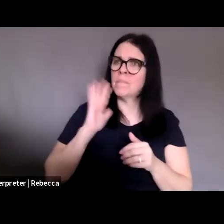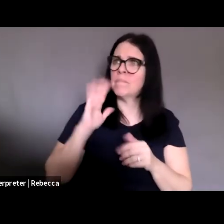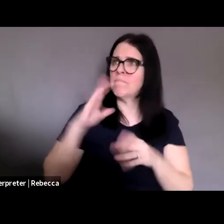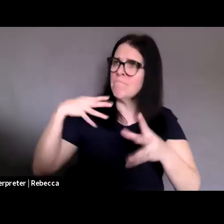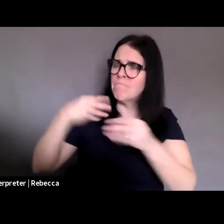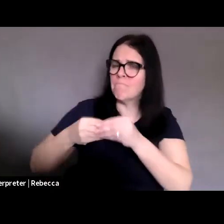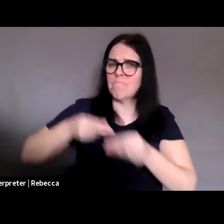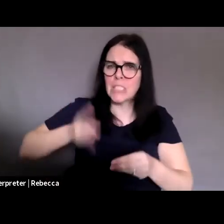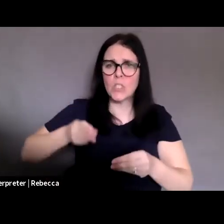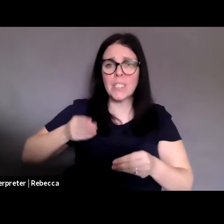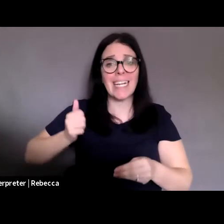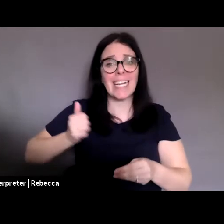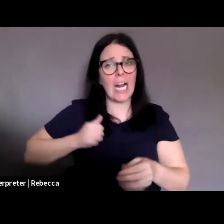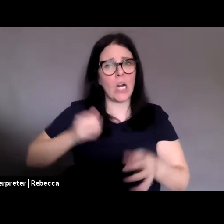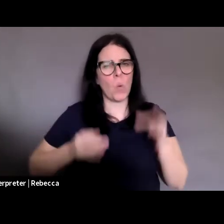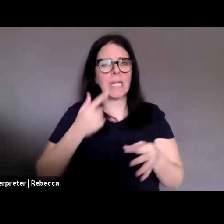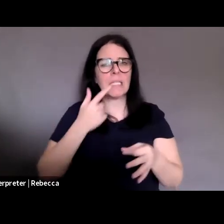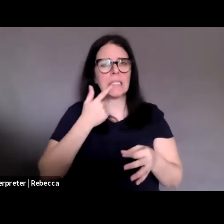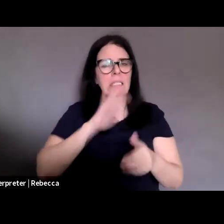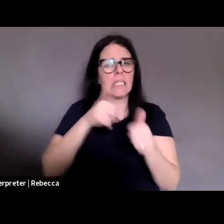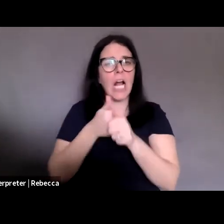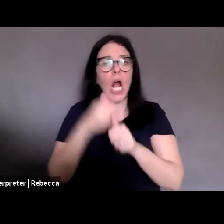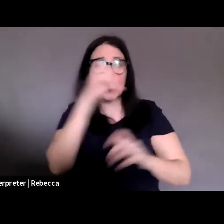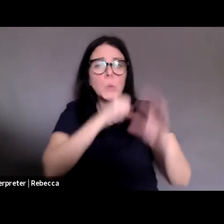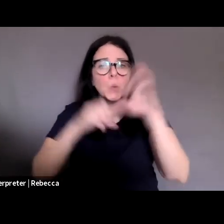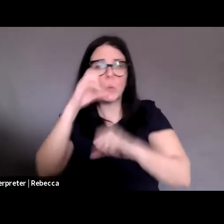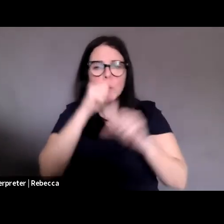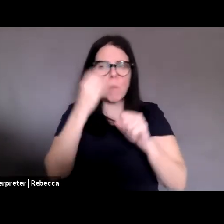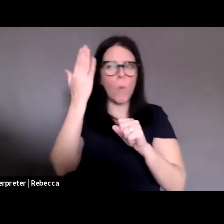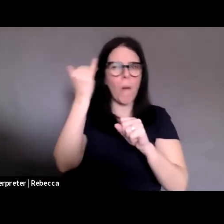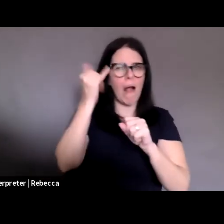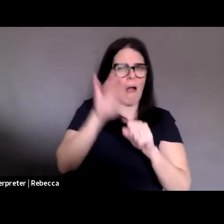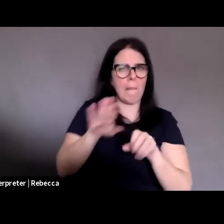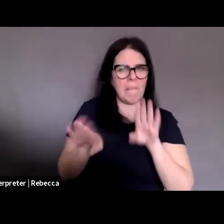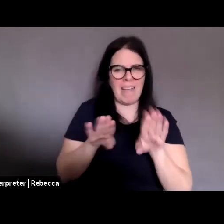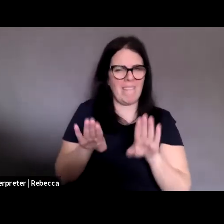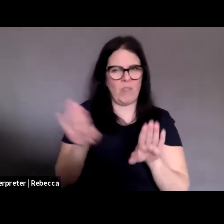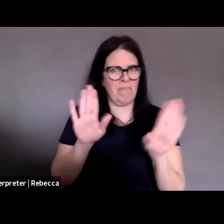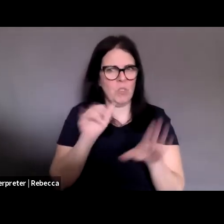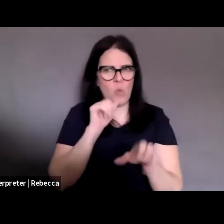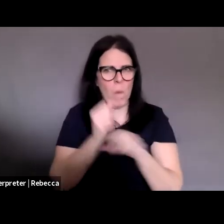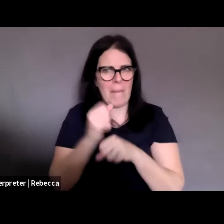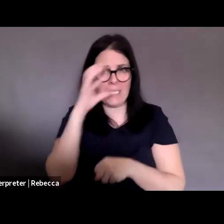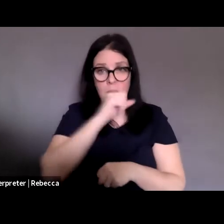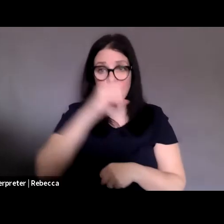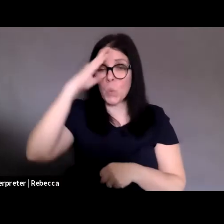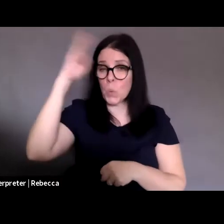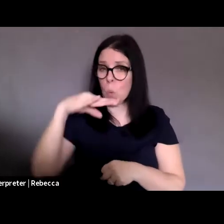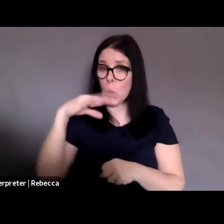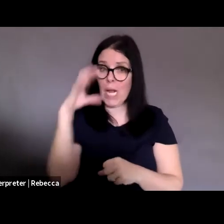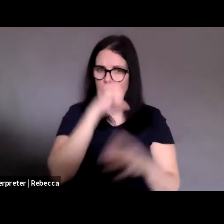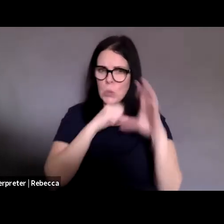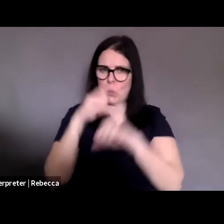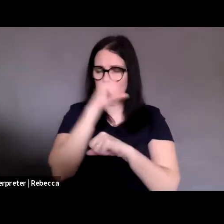about causes of human behavior because we know those assumptions have